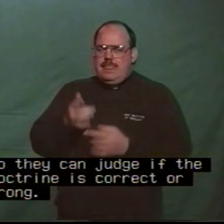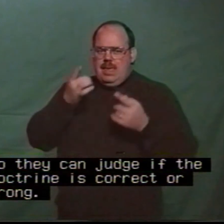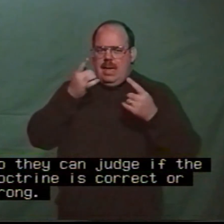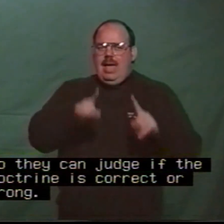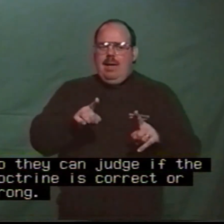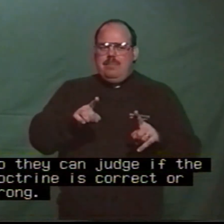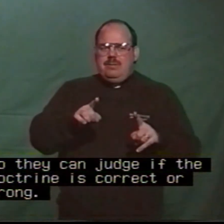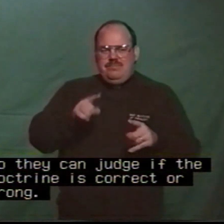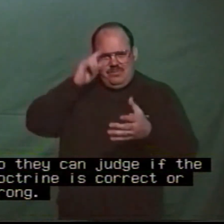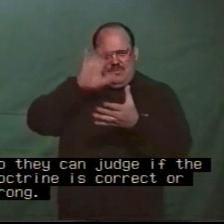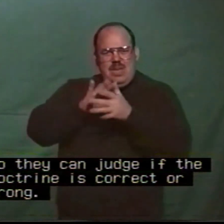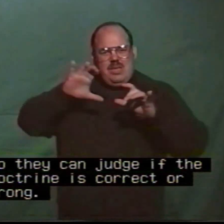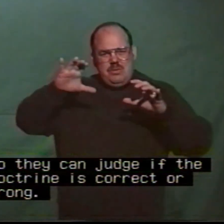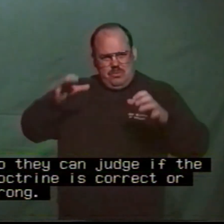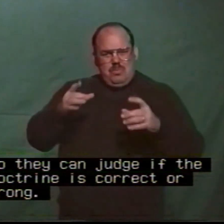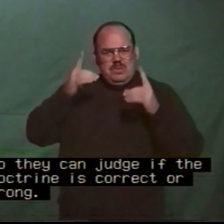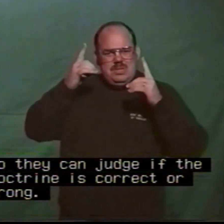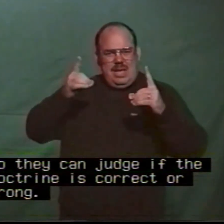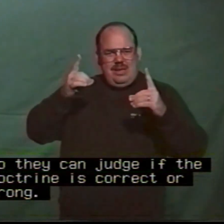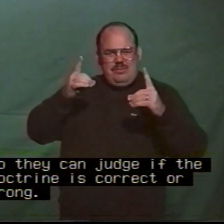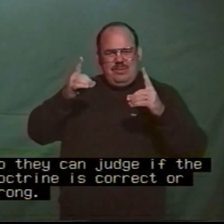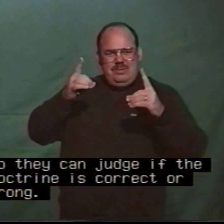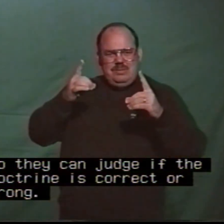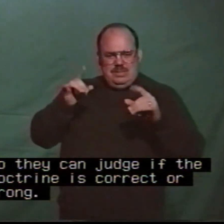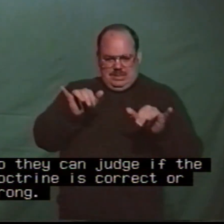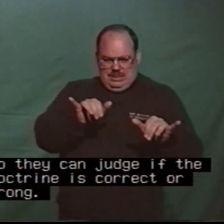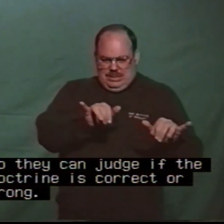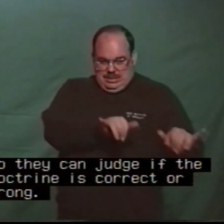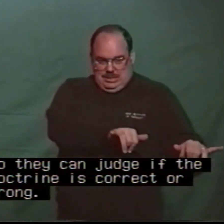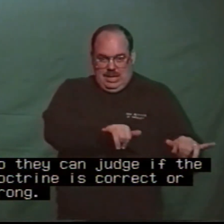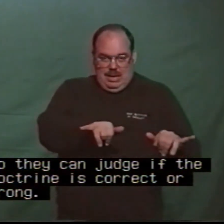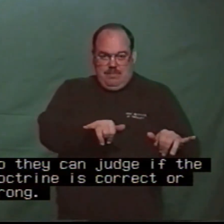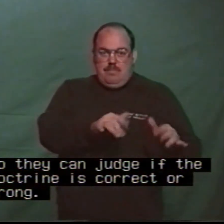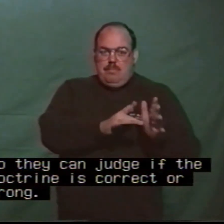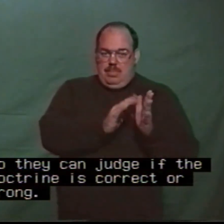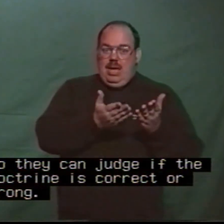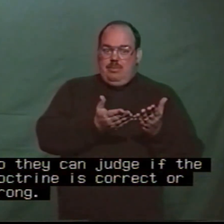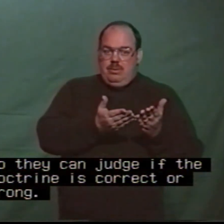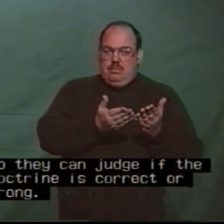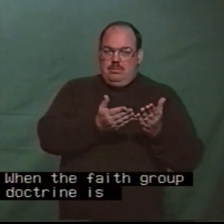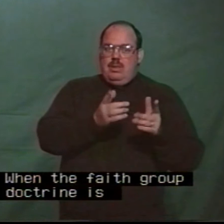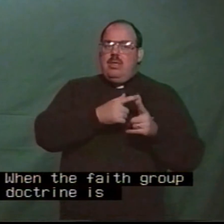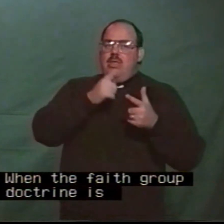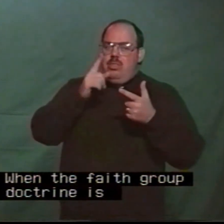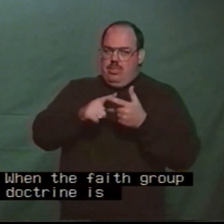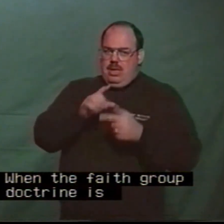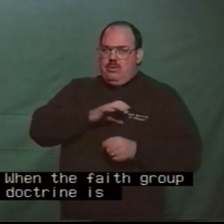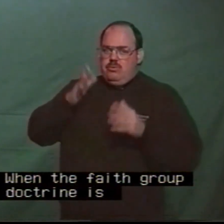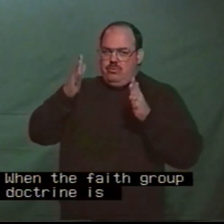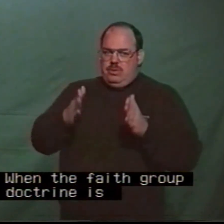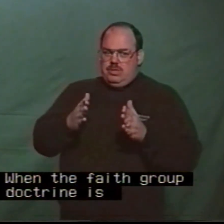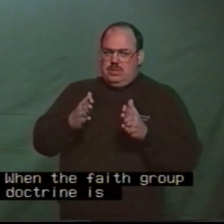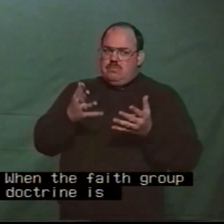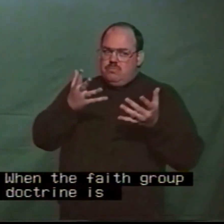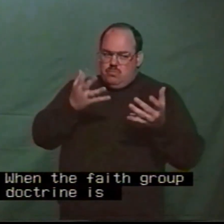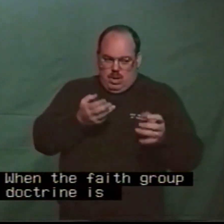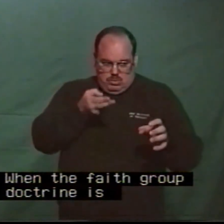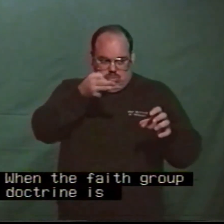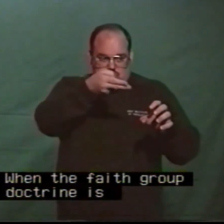when the faith group doctrine